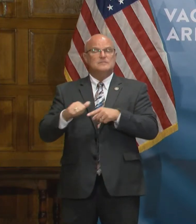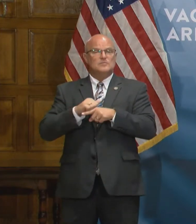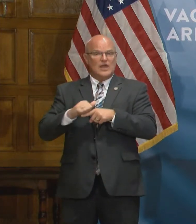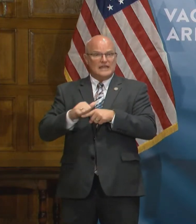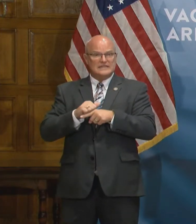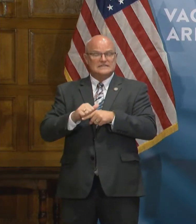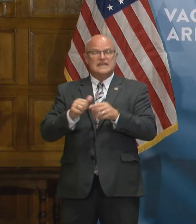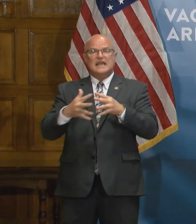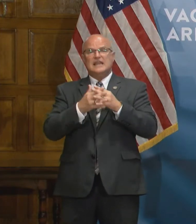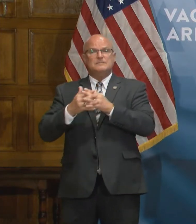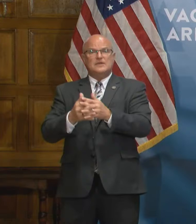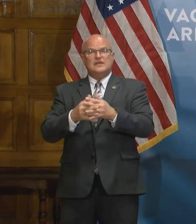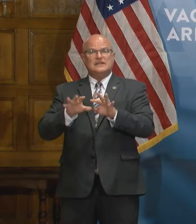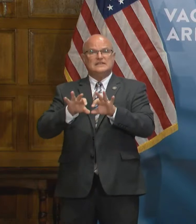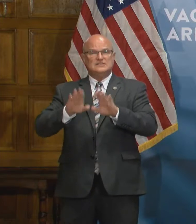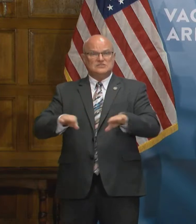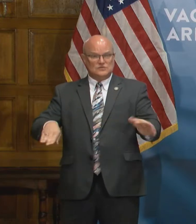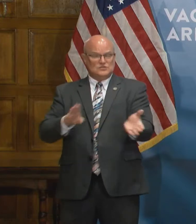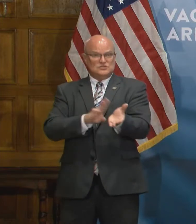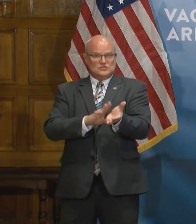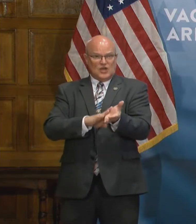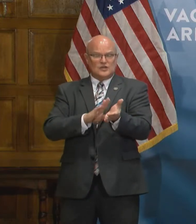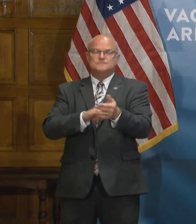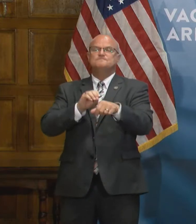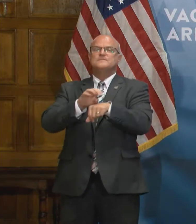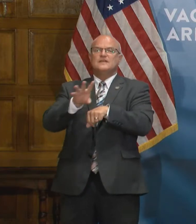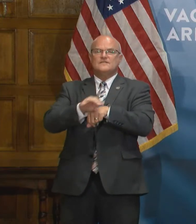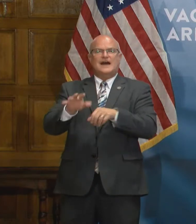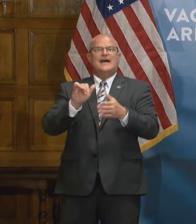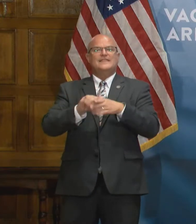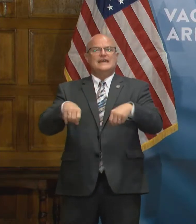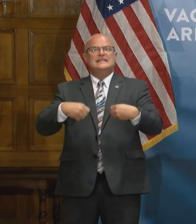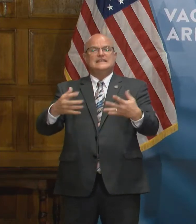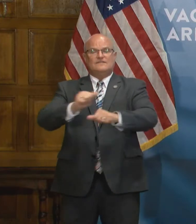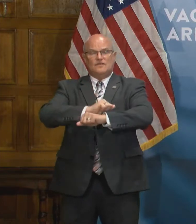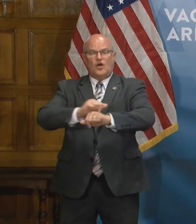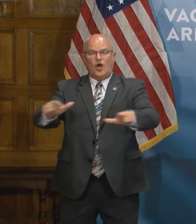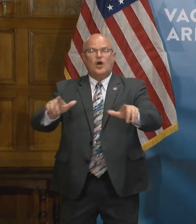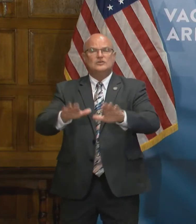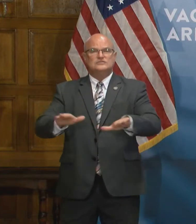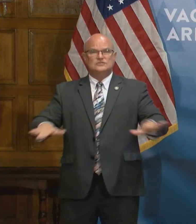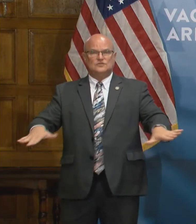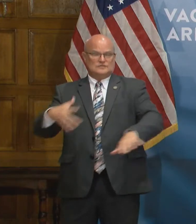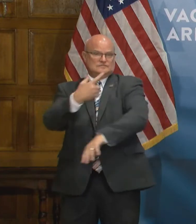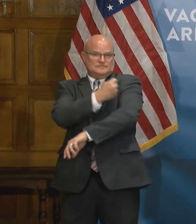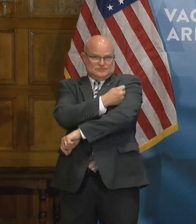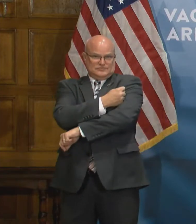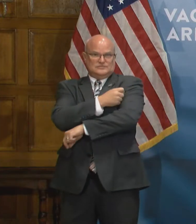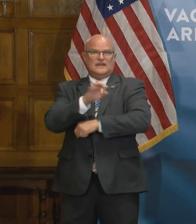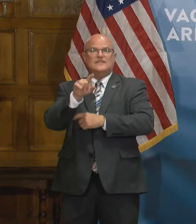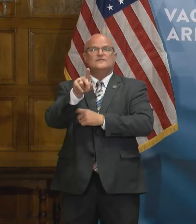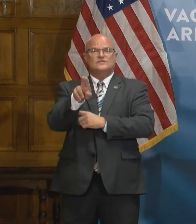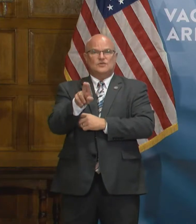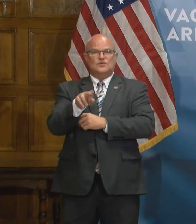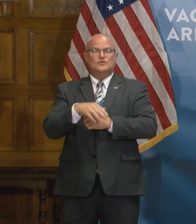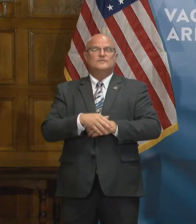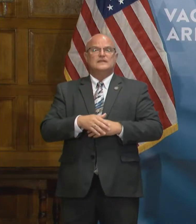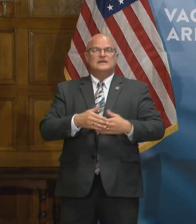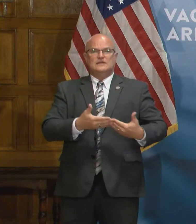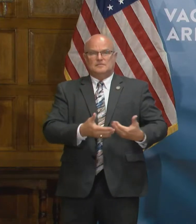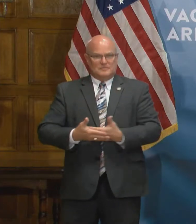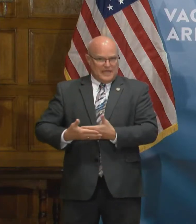Practice Group advises that we give all children the vaccine. So again, children,